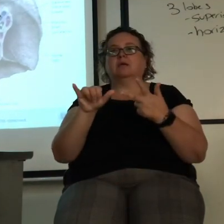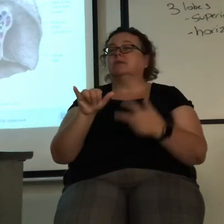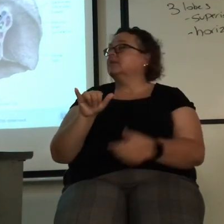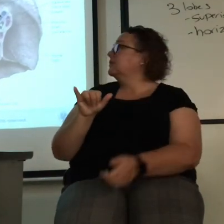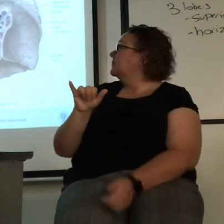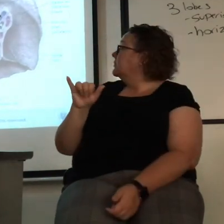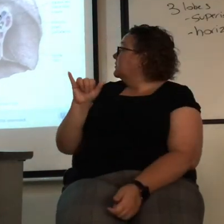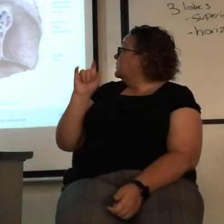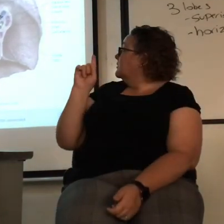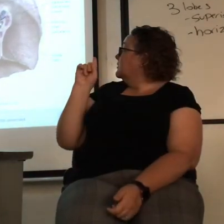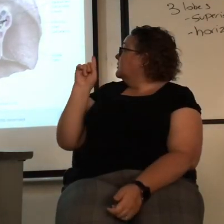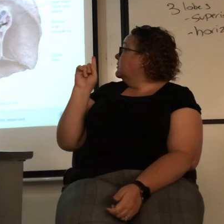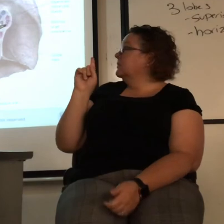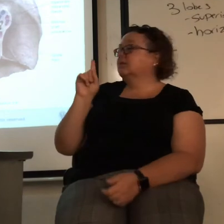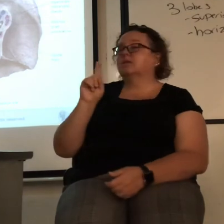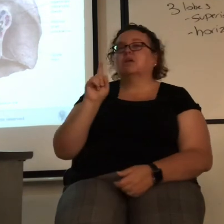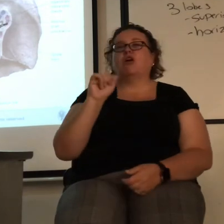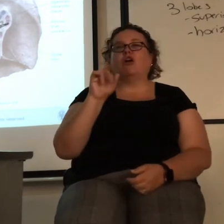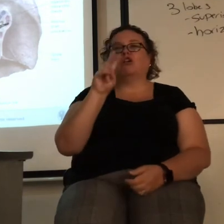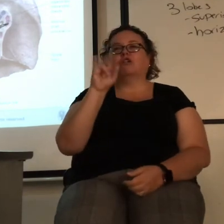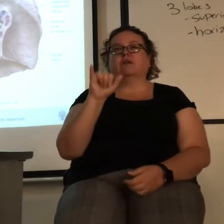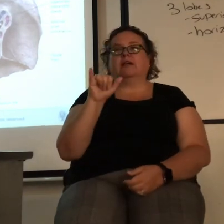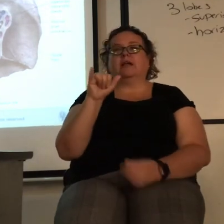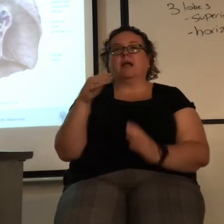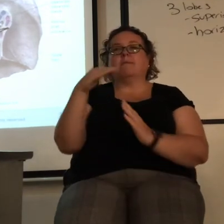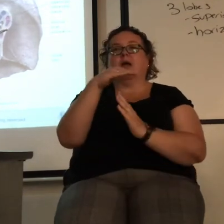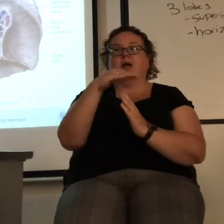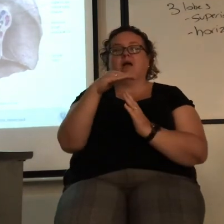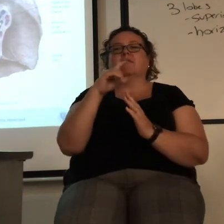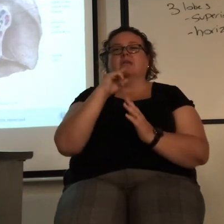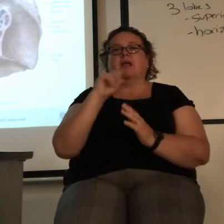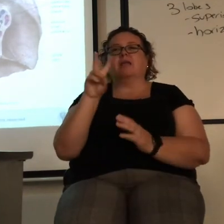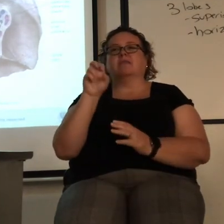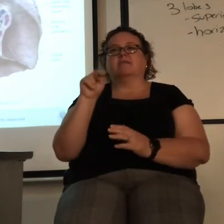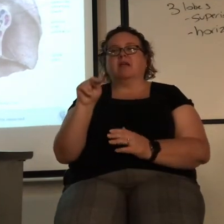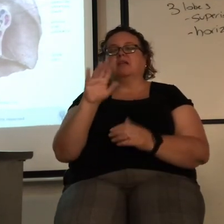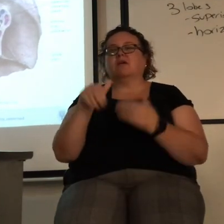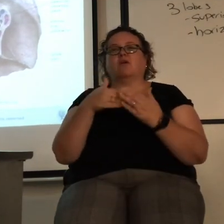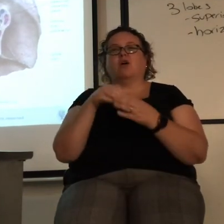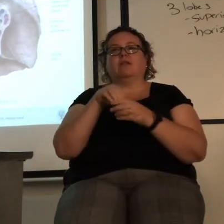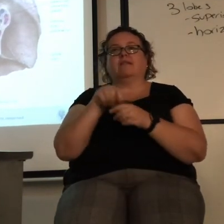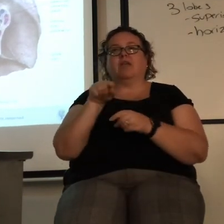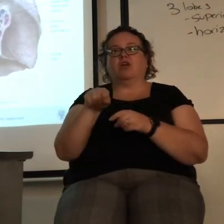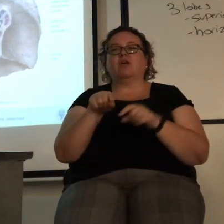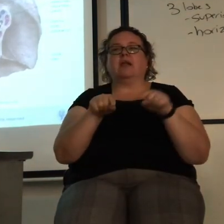pulmonary artery above, and then pulmonary veins there. They're all in there, and they're